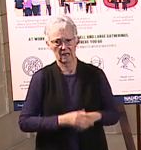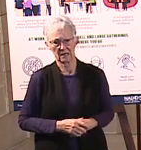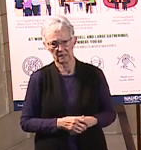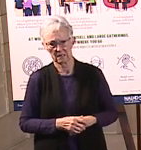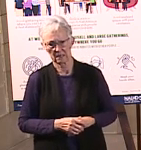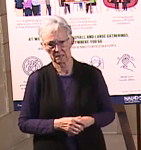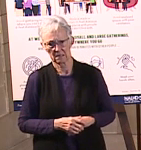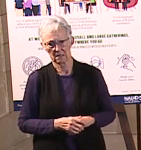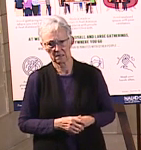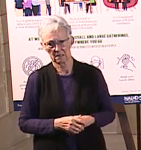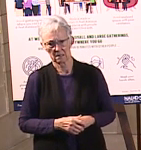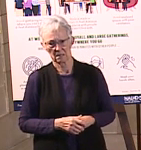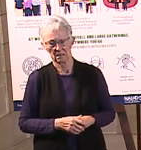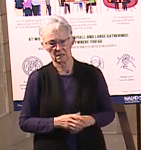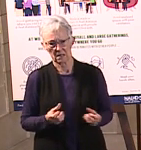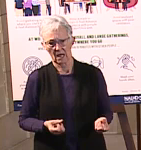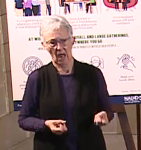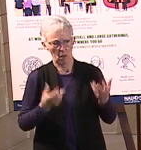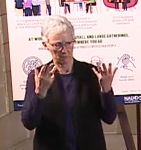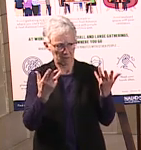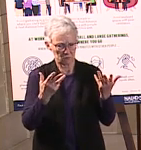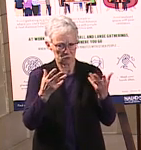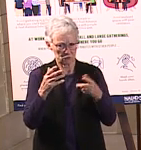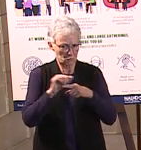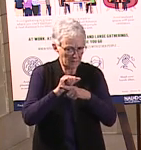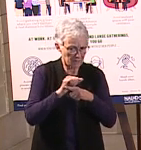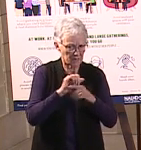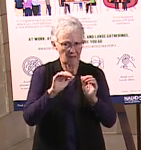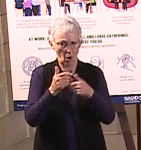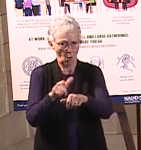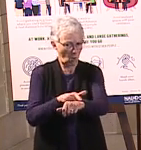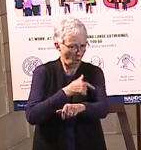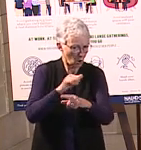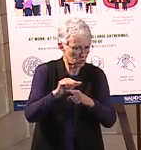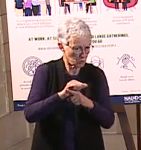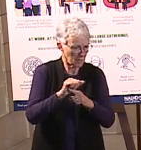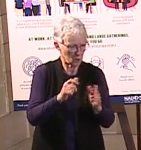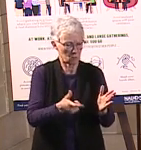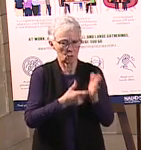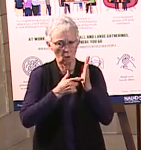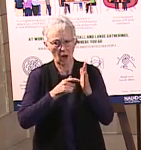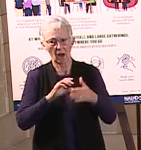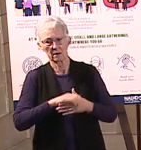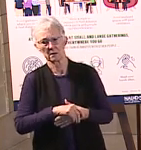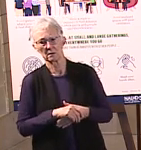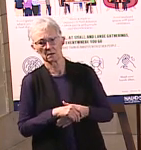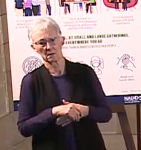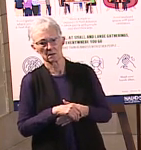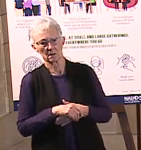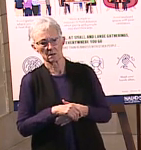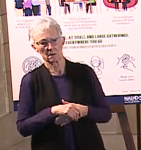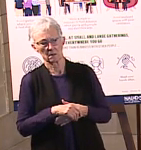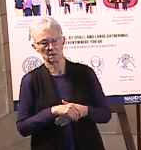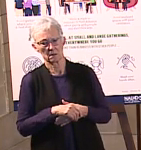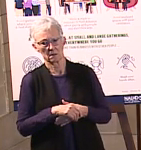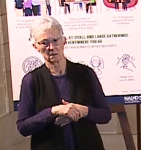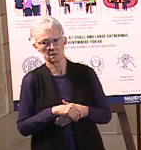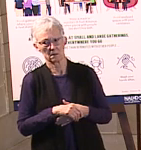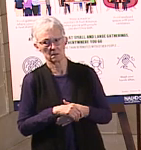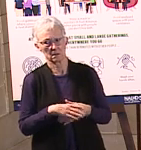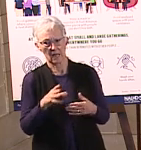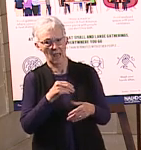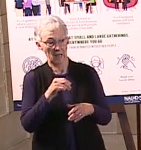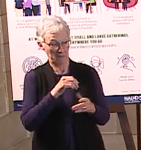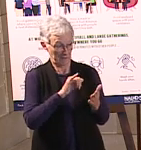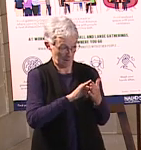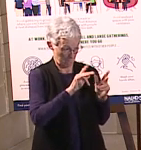So Martha's asking more about the essential caregiver program that we just announced. How much training would people need? How much time commitment would